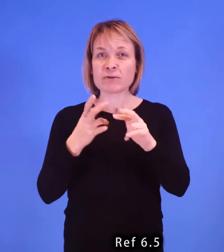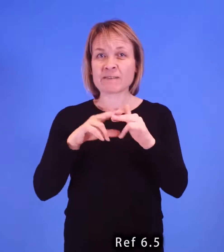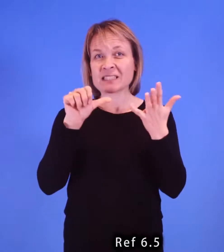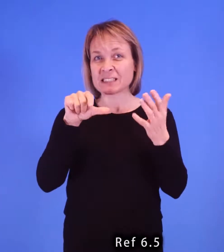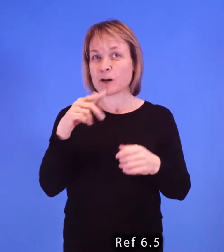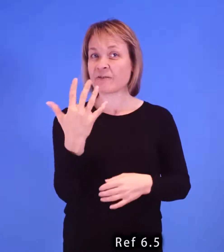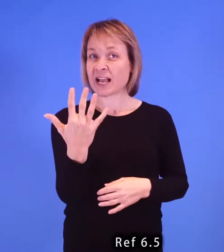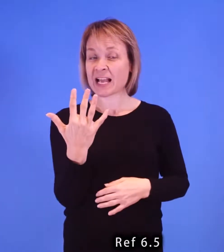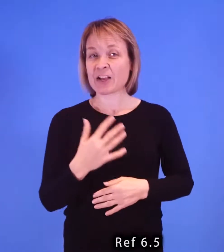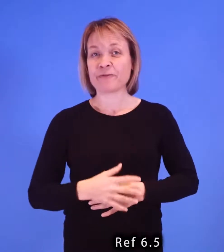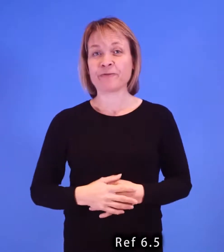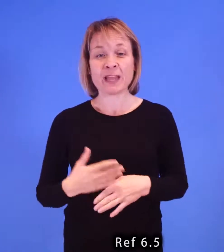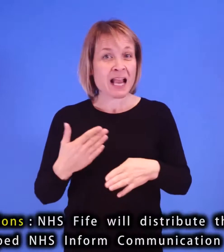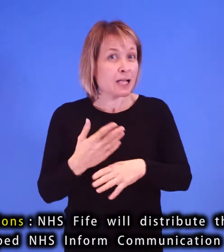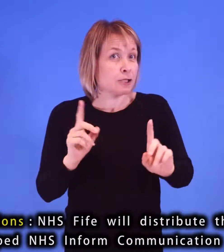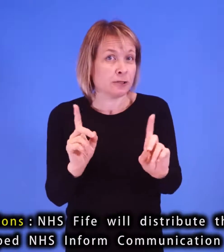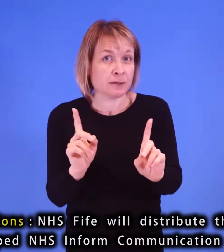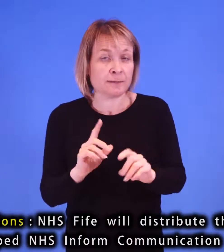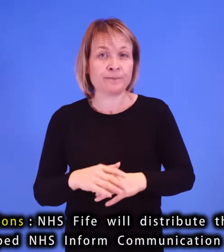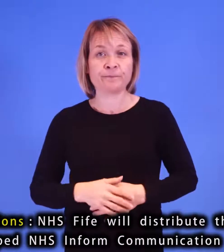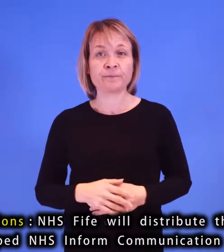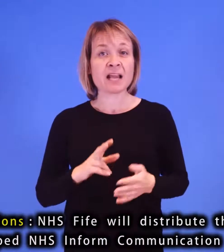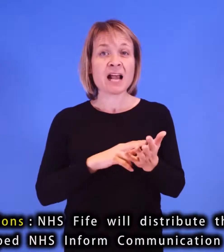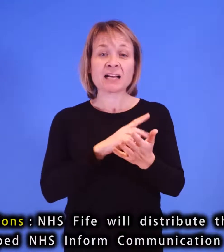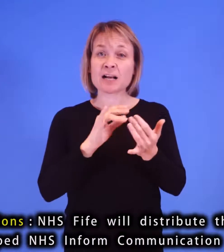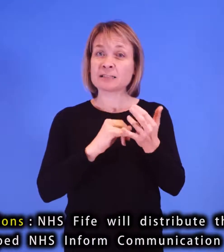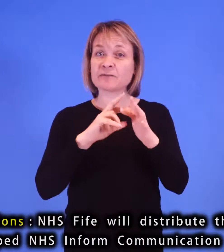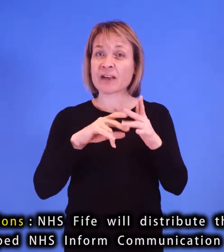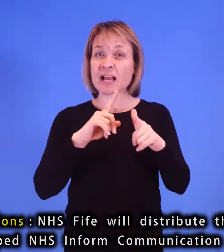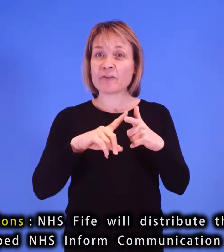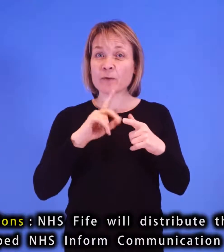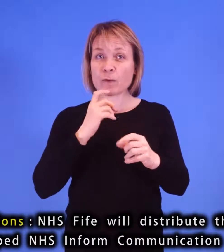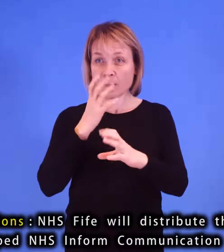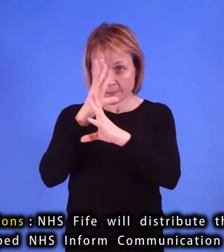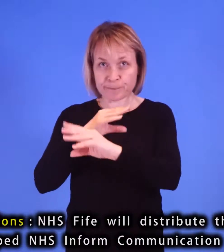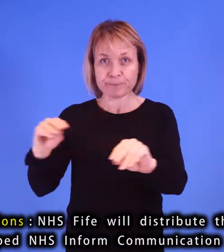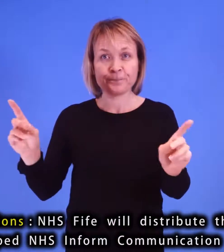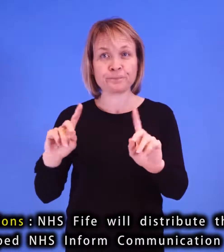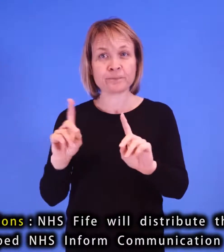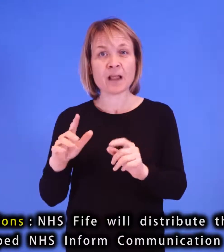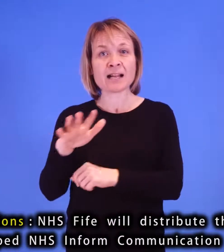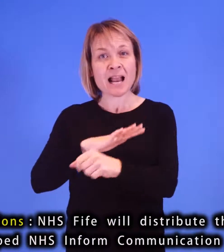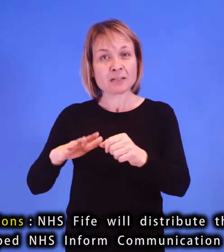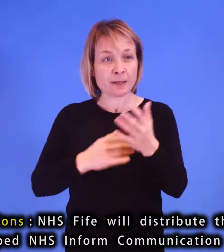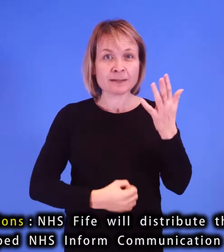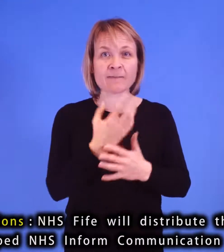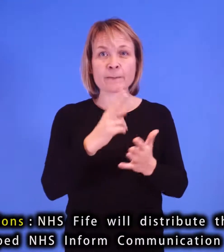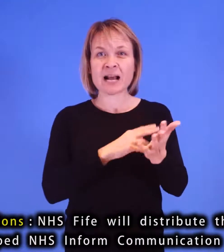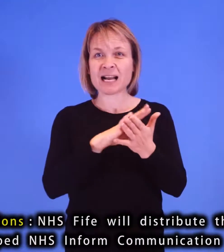Reference 6.5. Actions. NHS Fife will distribute the nationally developed